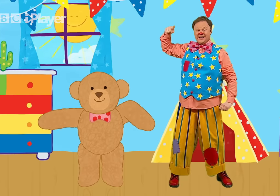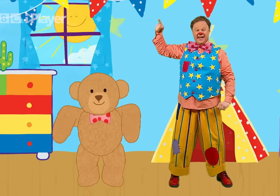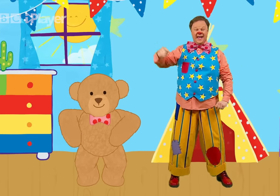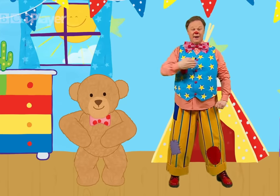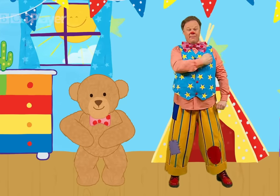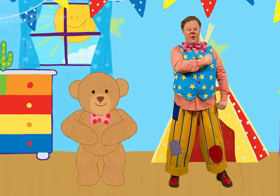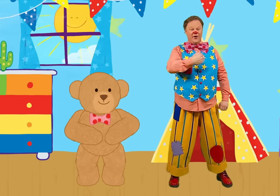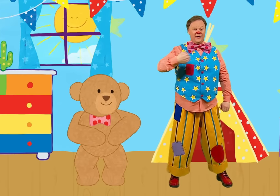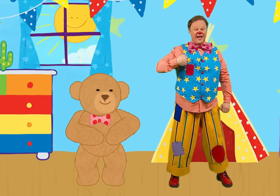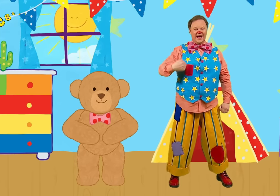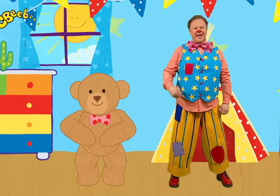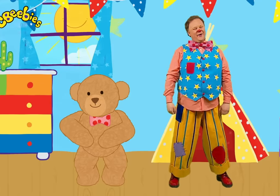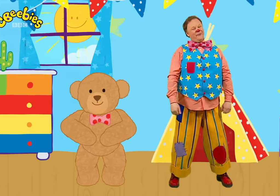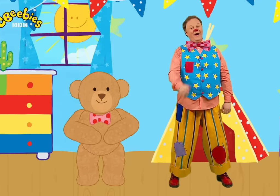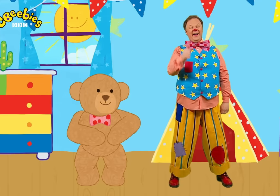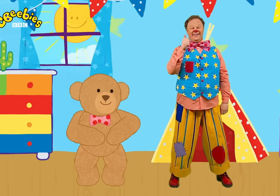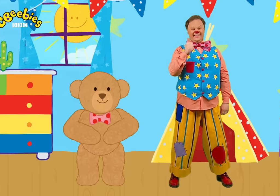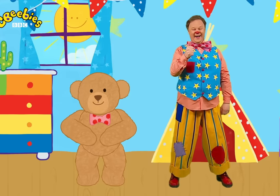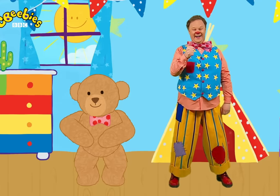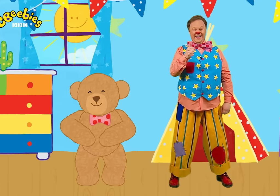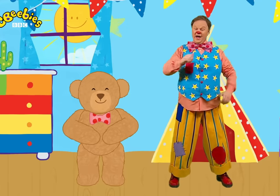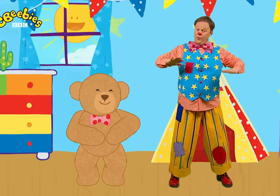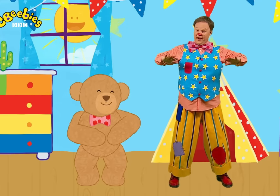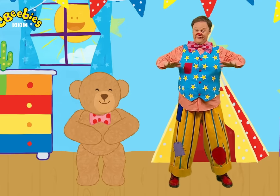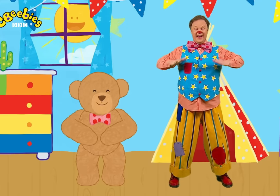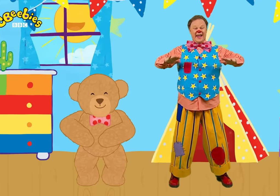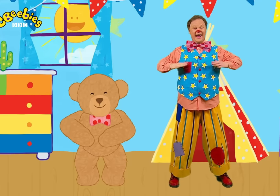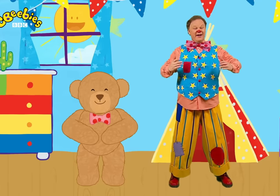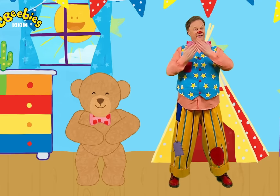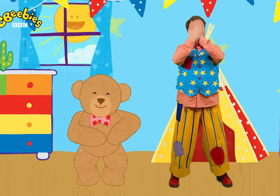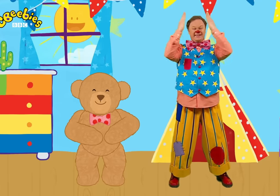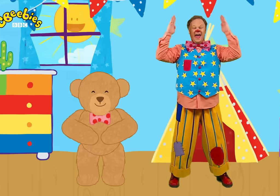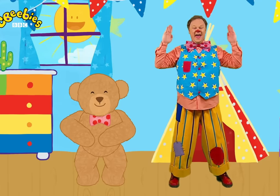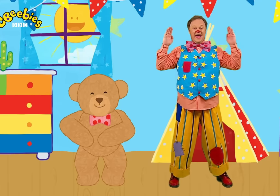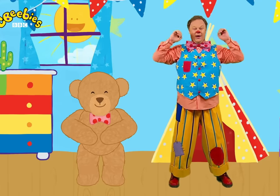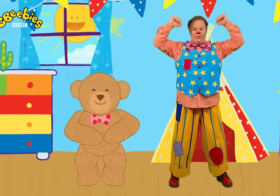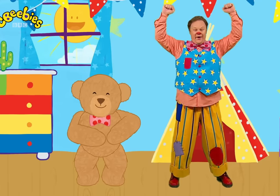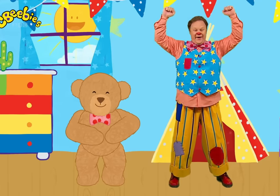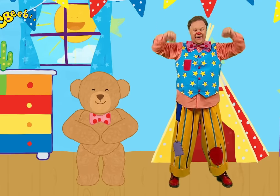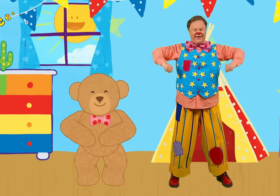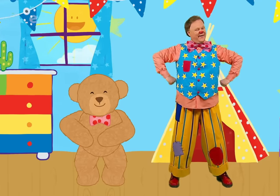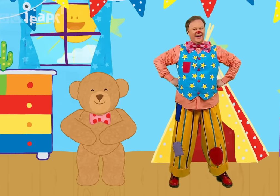sunny morning. Well done. We're ready for the day. Woohoo!